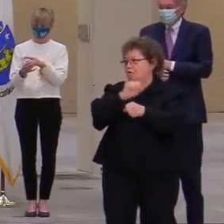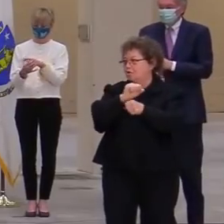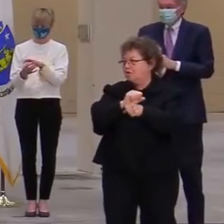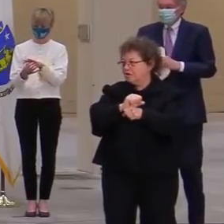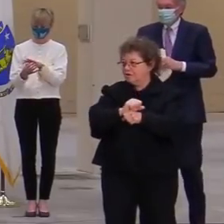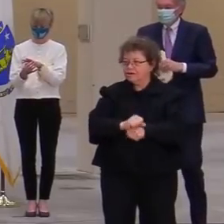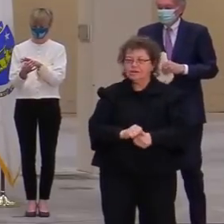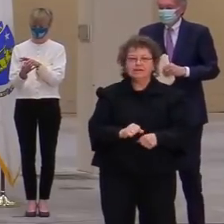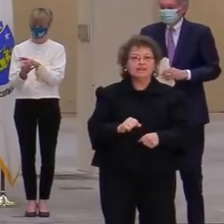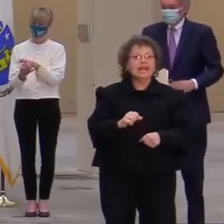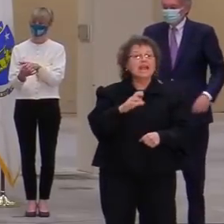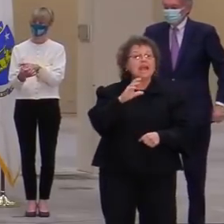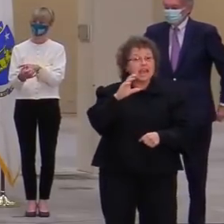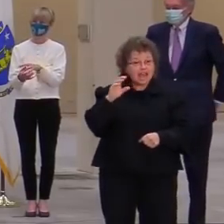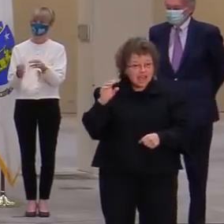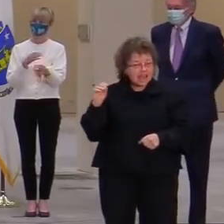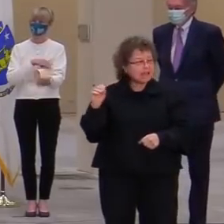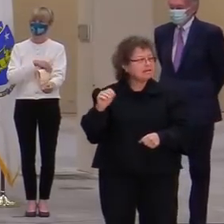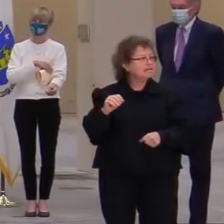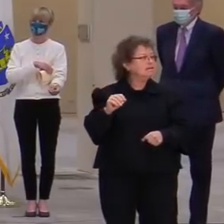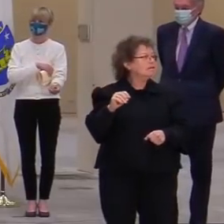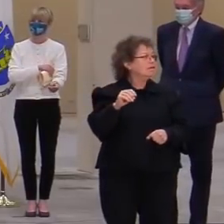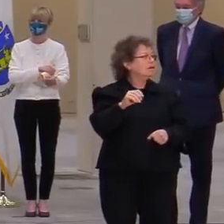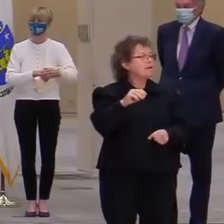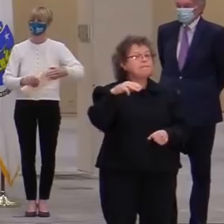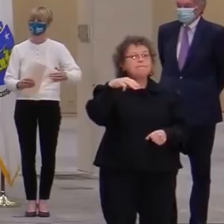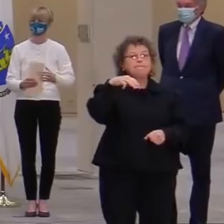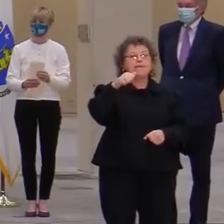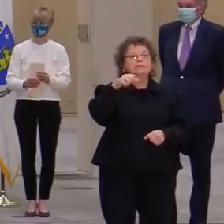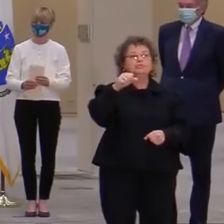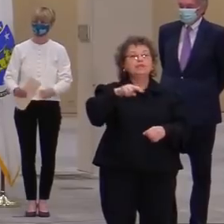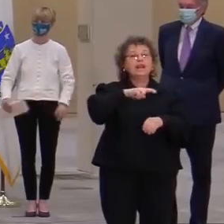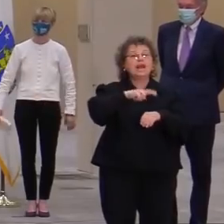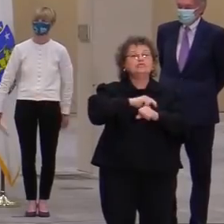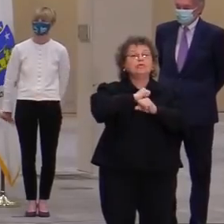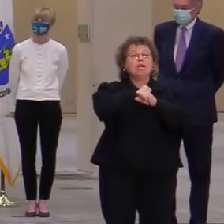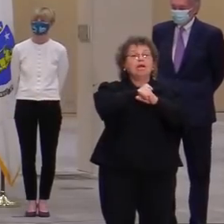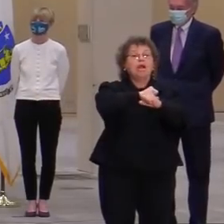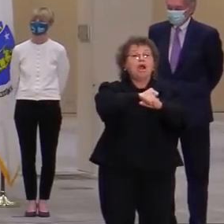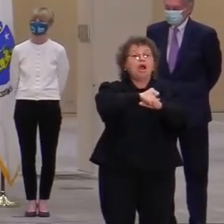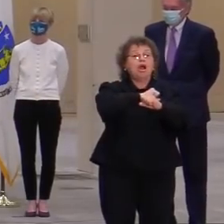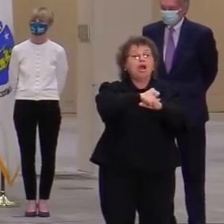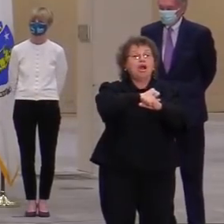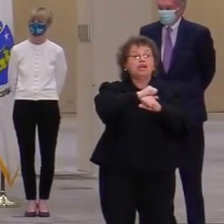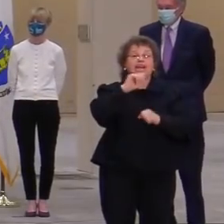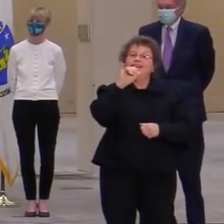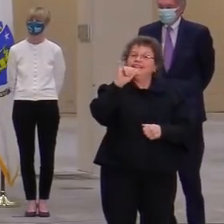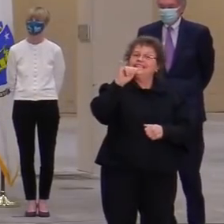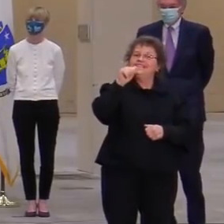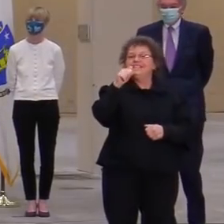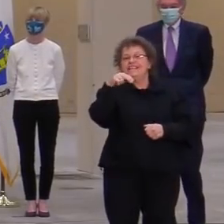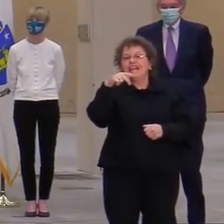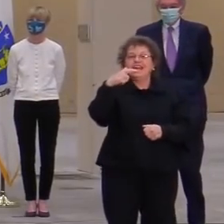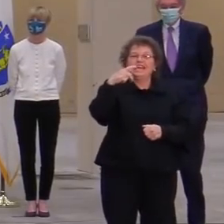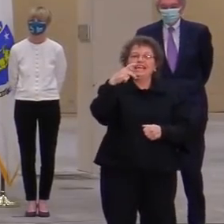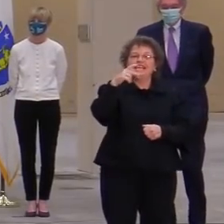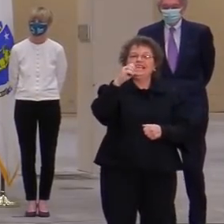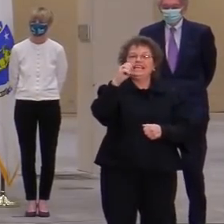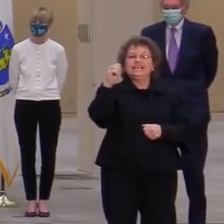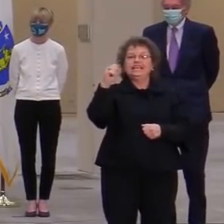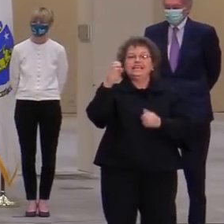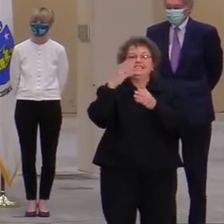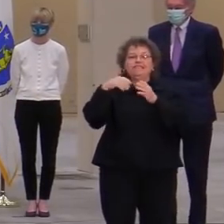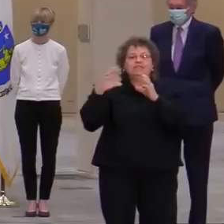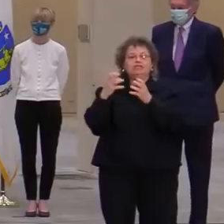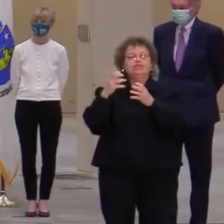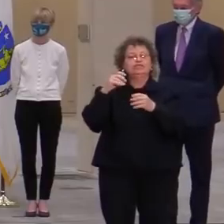And they are ably assisted by members of the Massachusetts National Guard, the Yankee Division, at the direction of